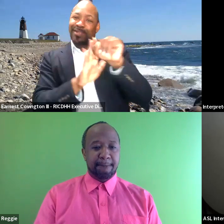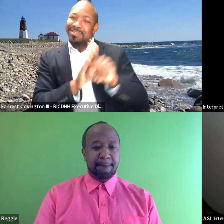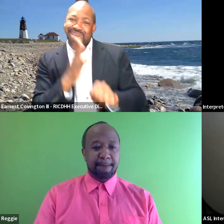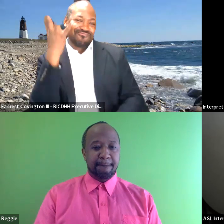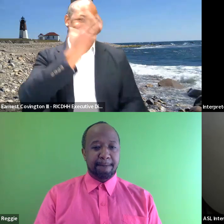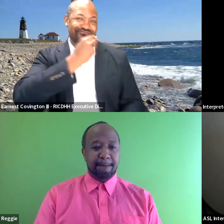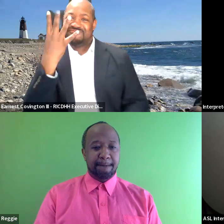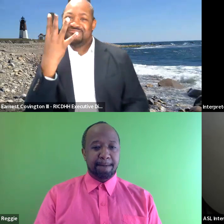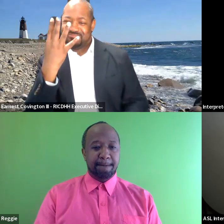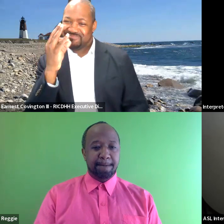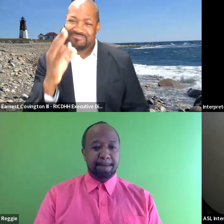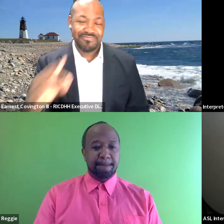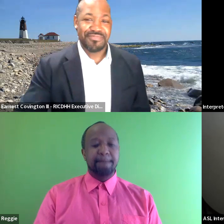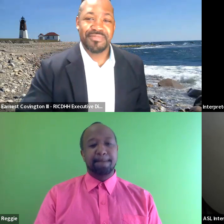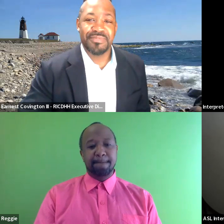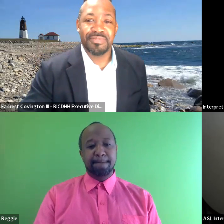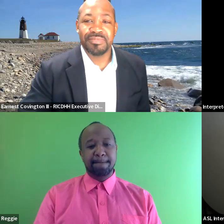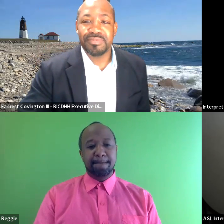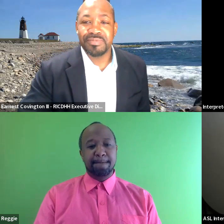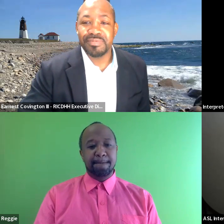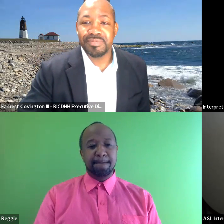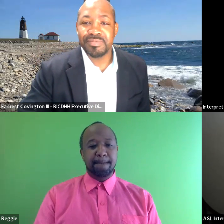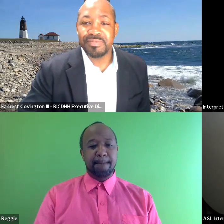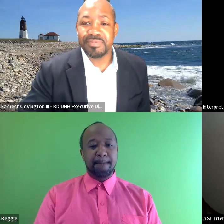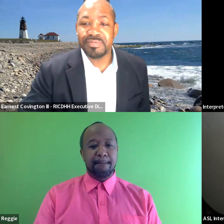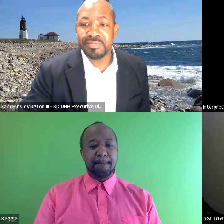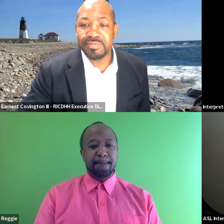least set the stage for our chat today.